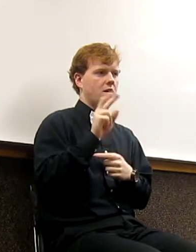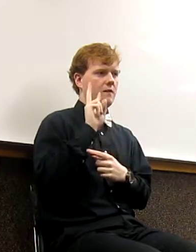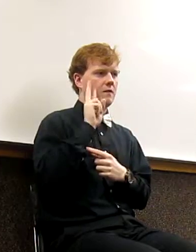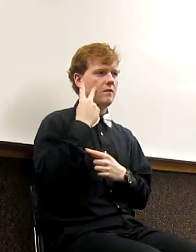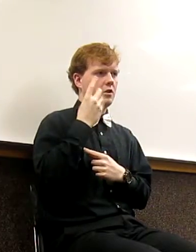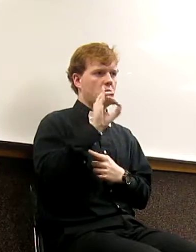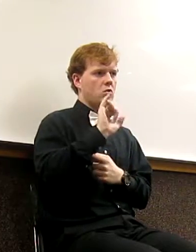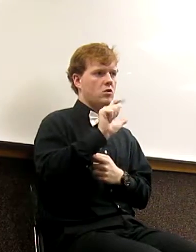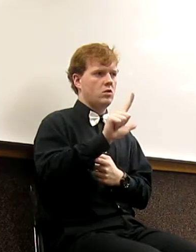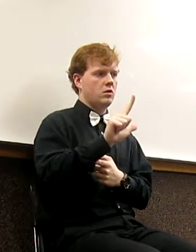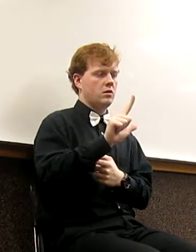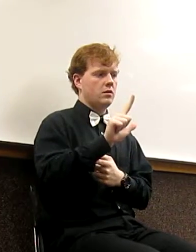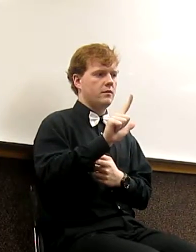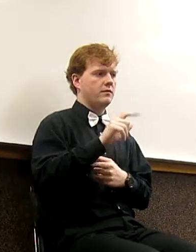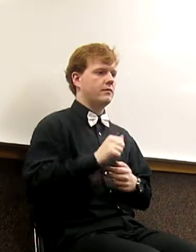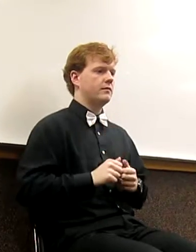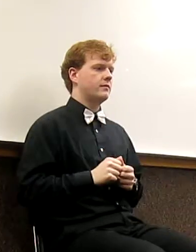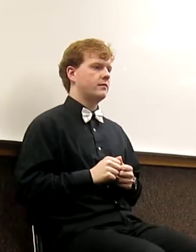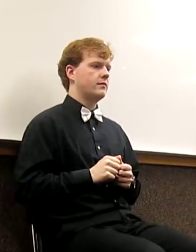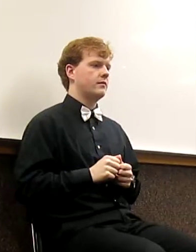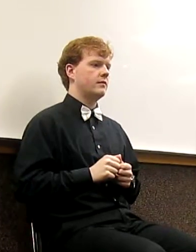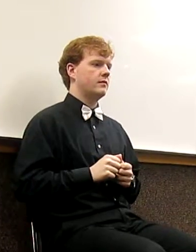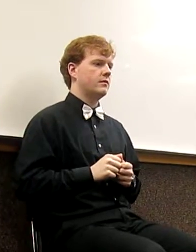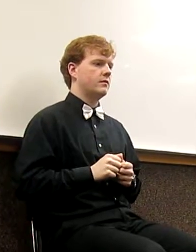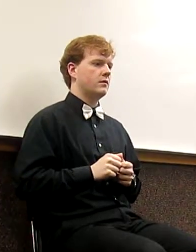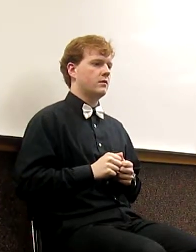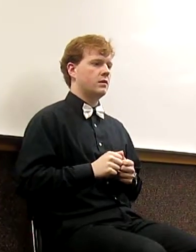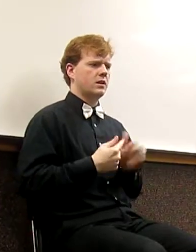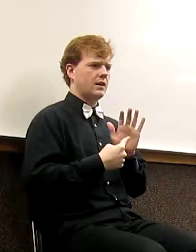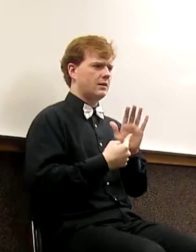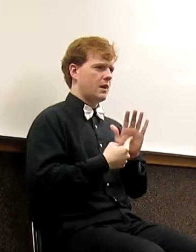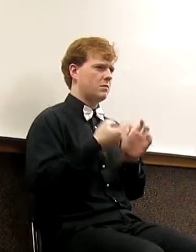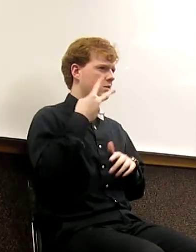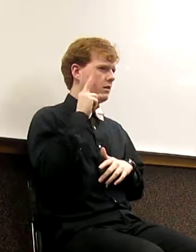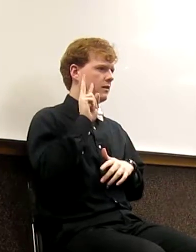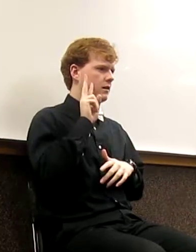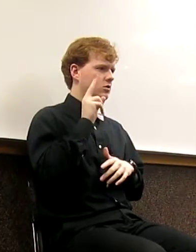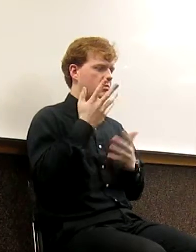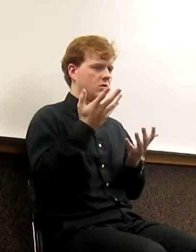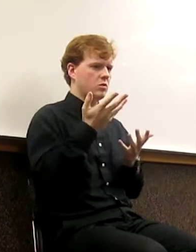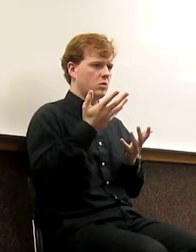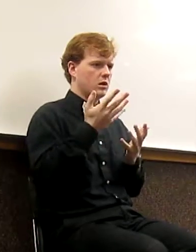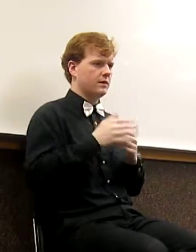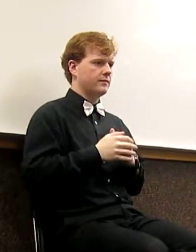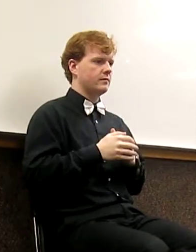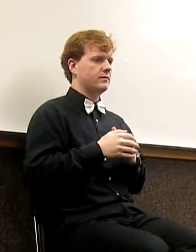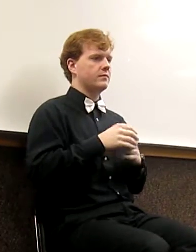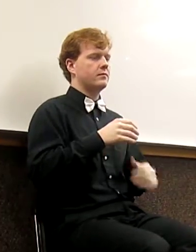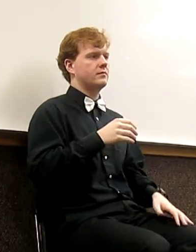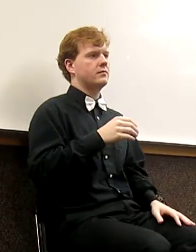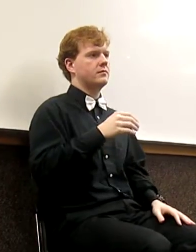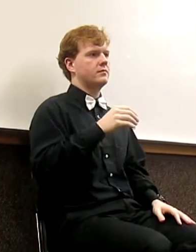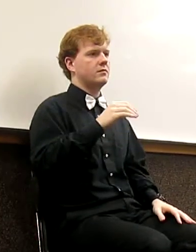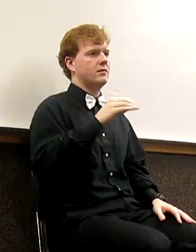So name a few vegetable oils. Olive oil, what else? Canola, vegetable oil, yeah. Peanut oil. What? Peanut